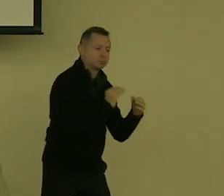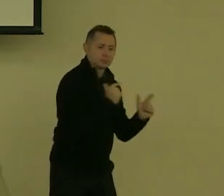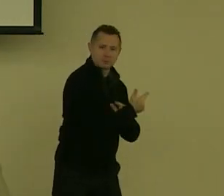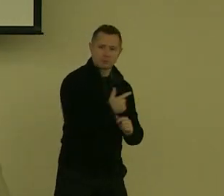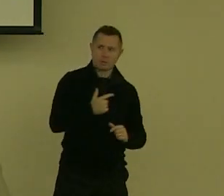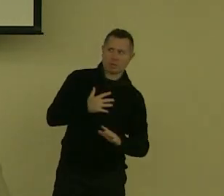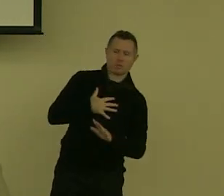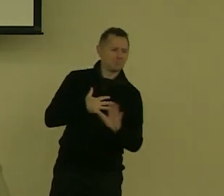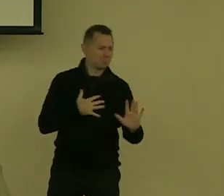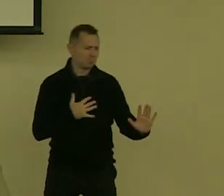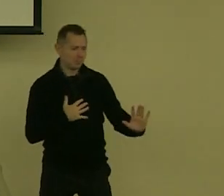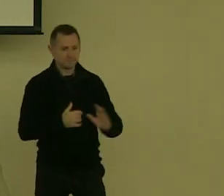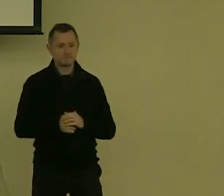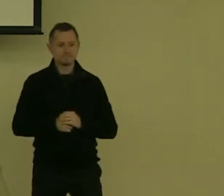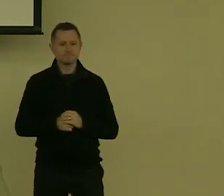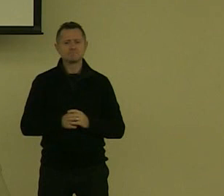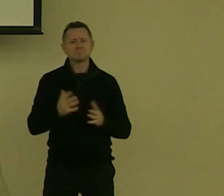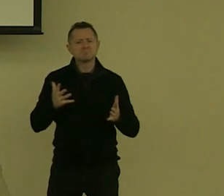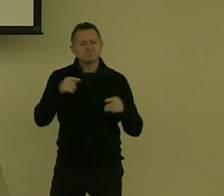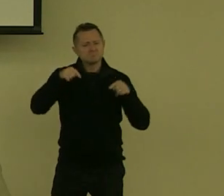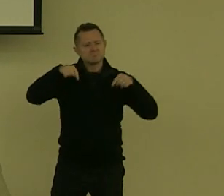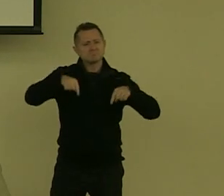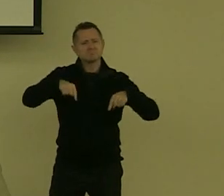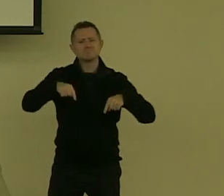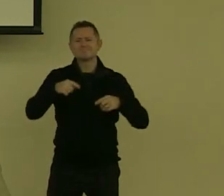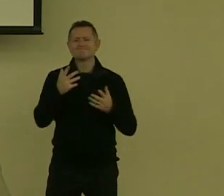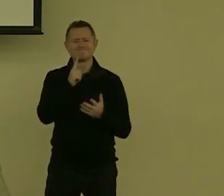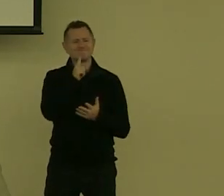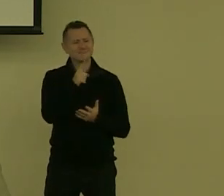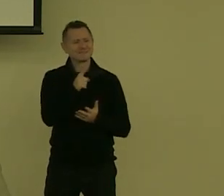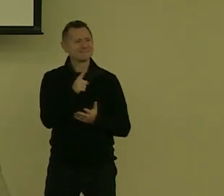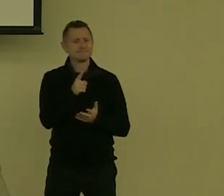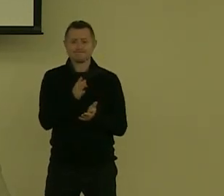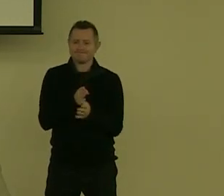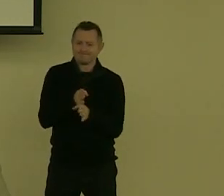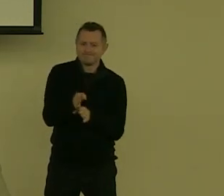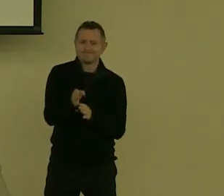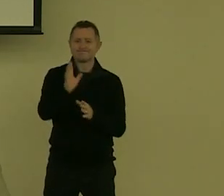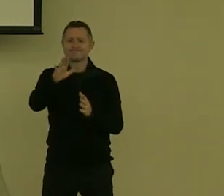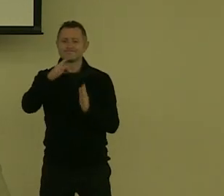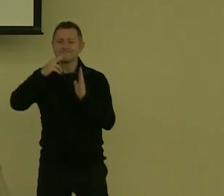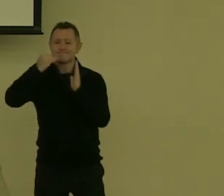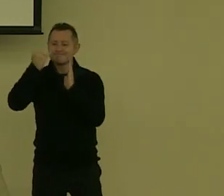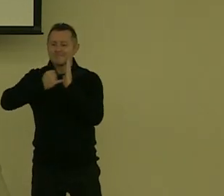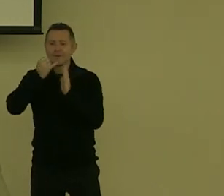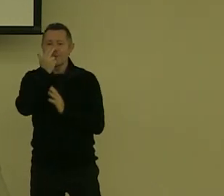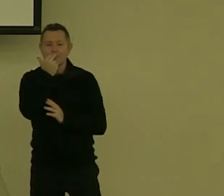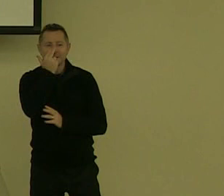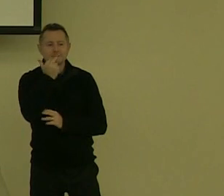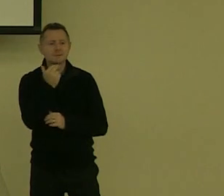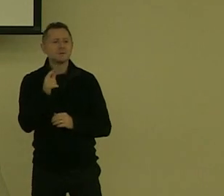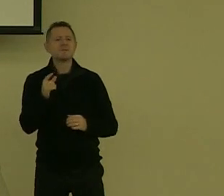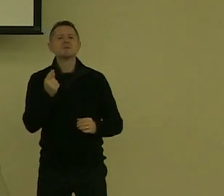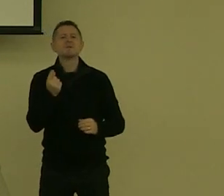comic studies currently feel like it's evolving similarly to?